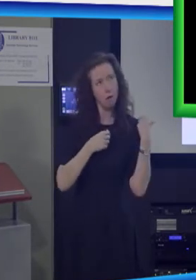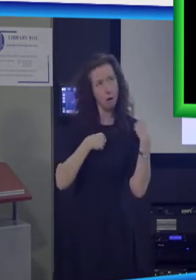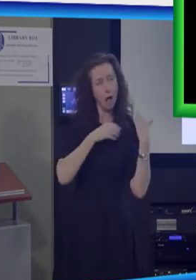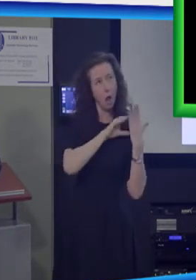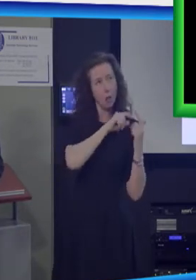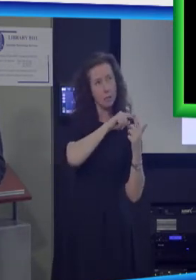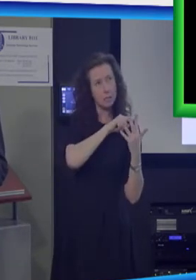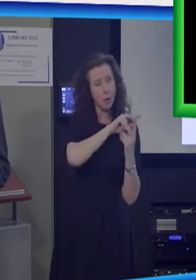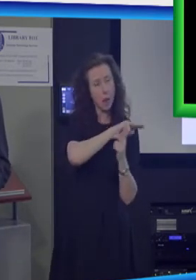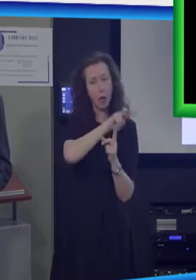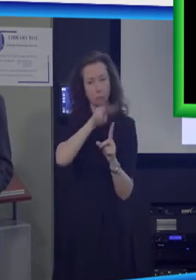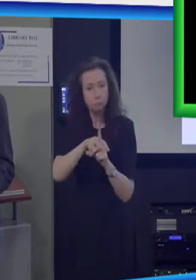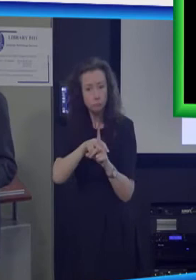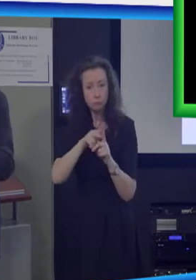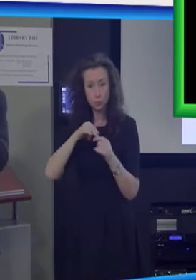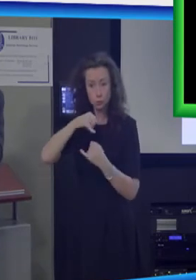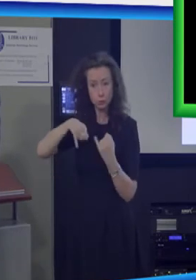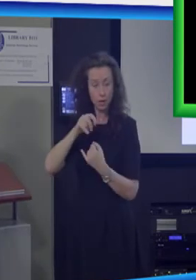ramps?